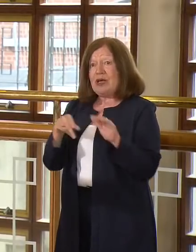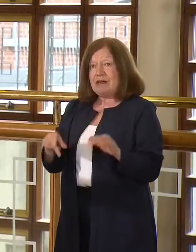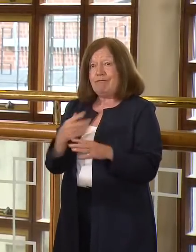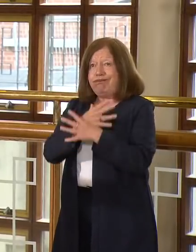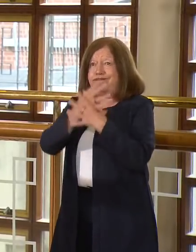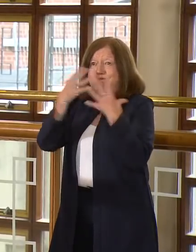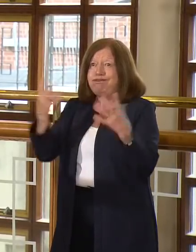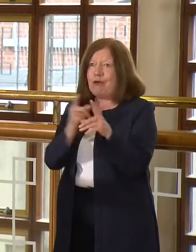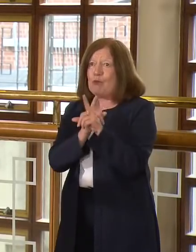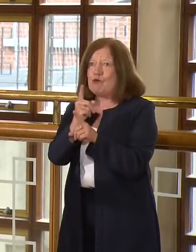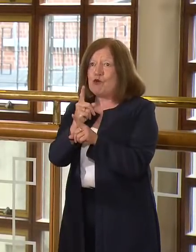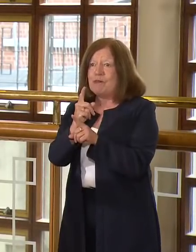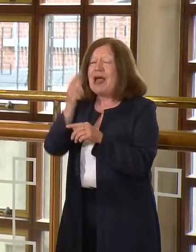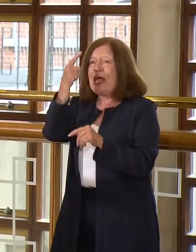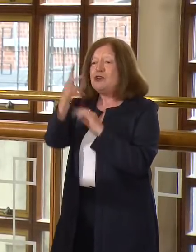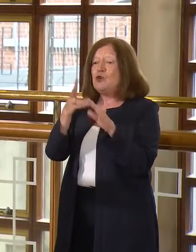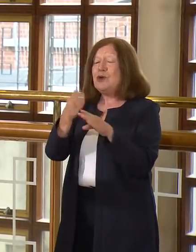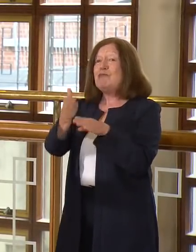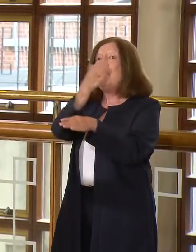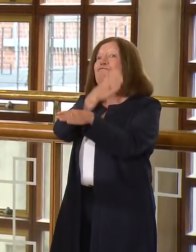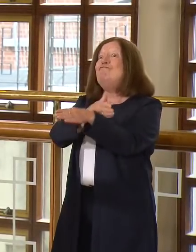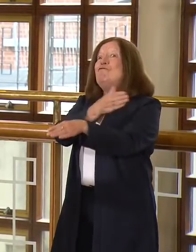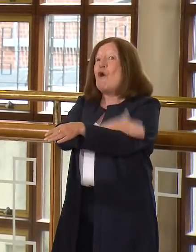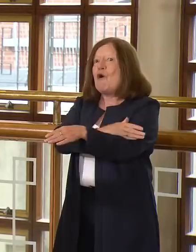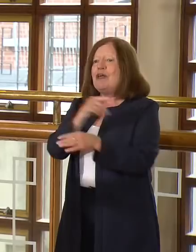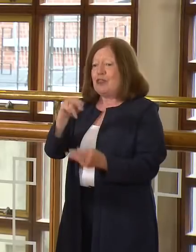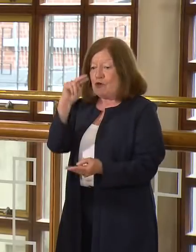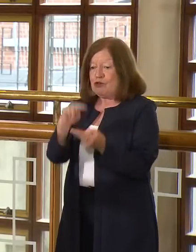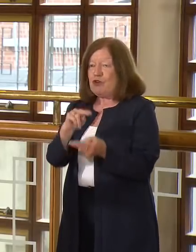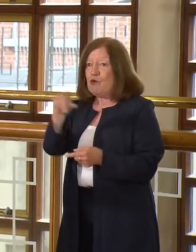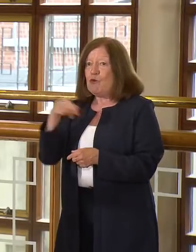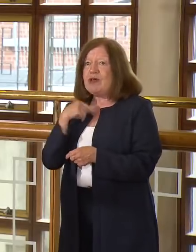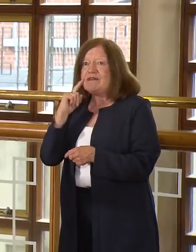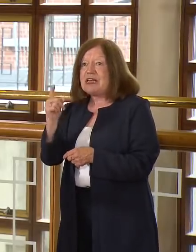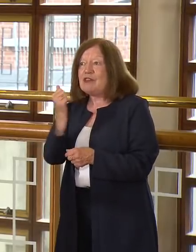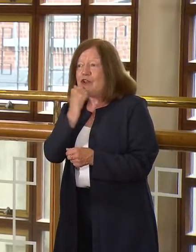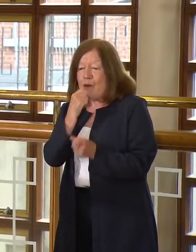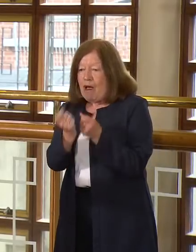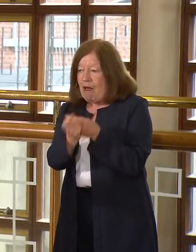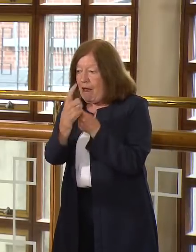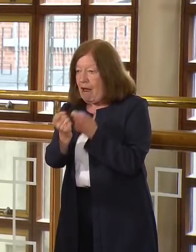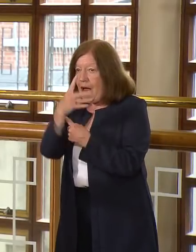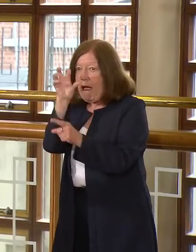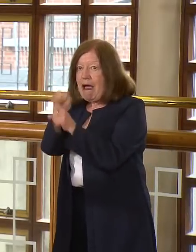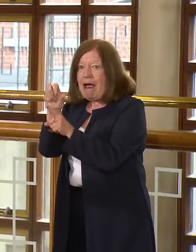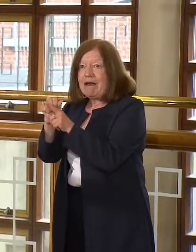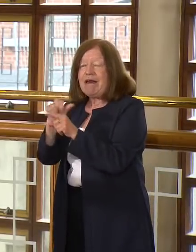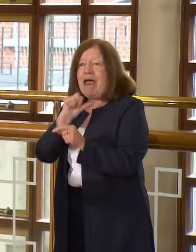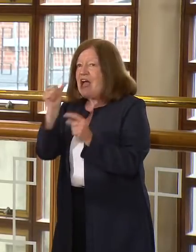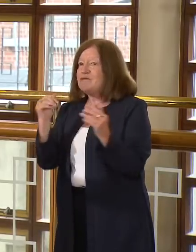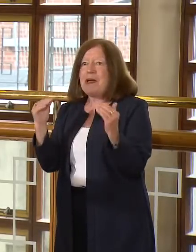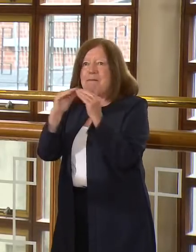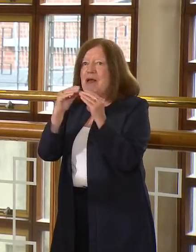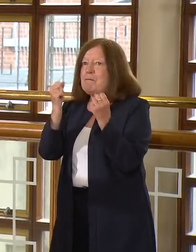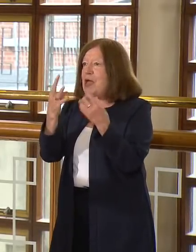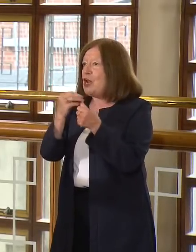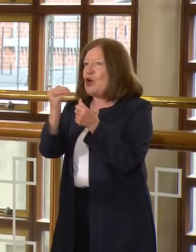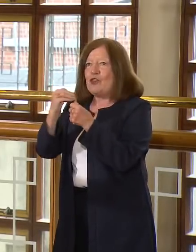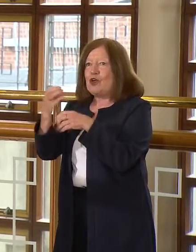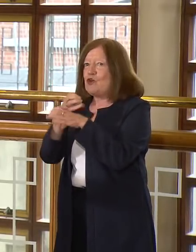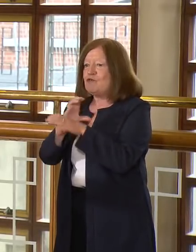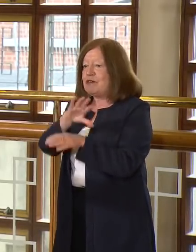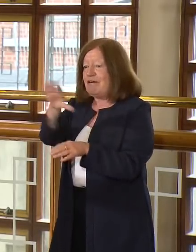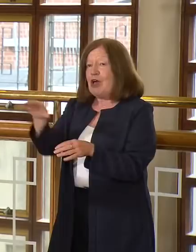and in the 2 weeks prior to that, the reduction that we've seen in the incidence of the disease in this country hasn't been matched by many other countries across